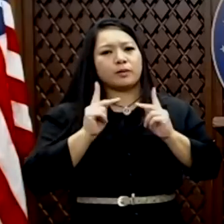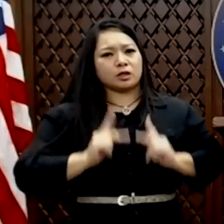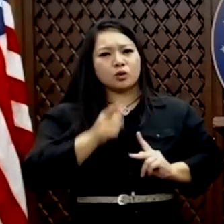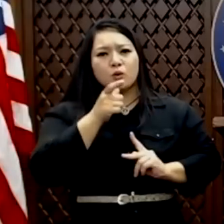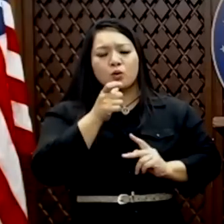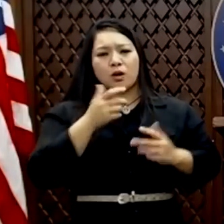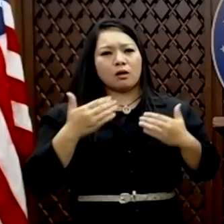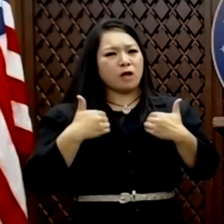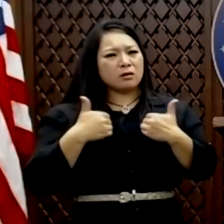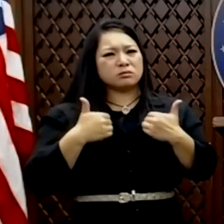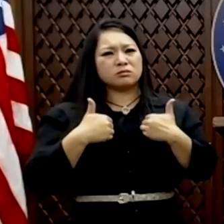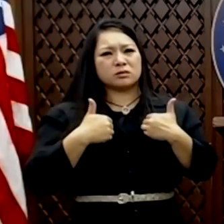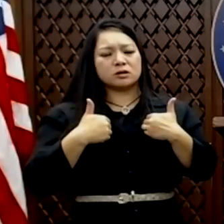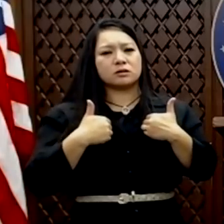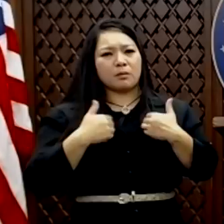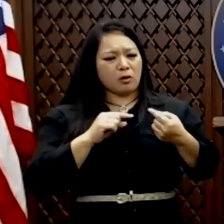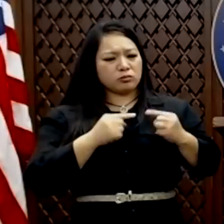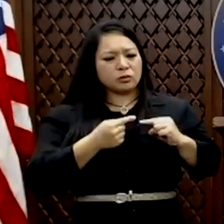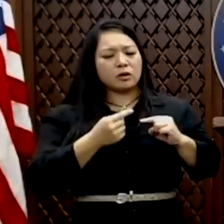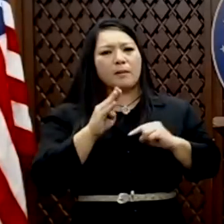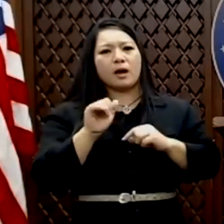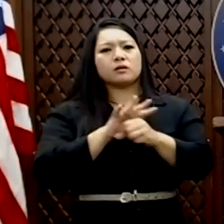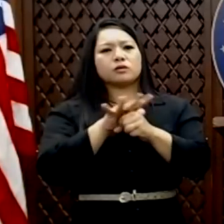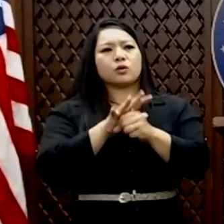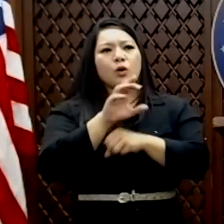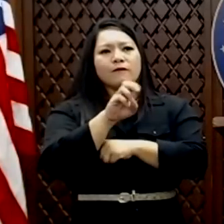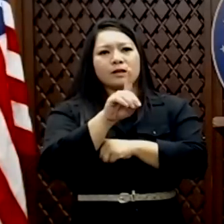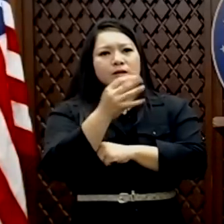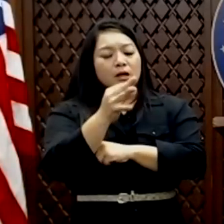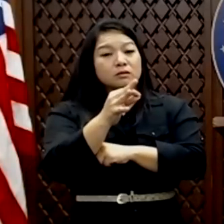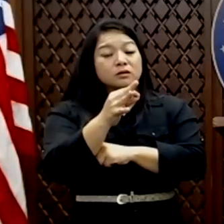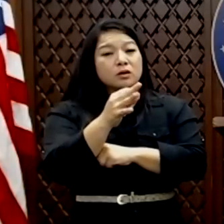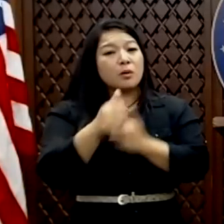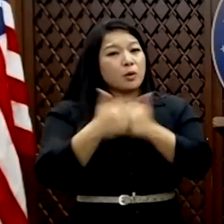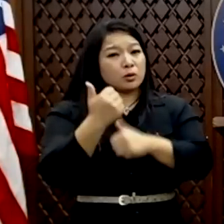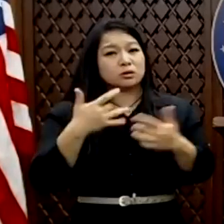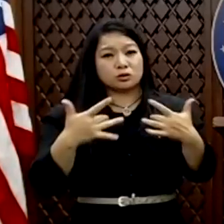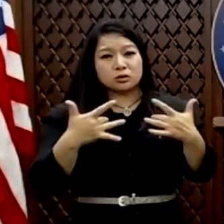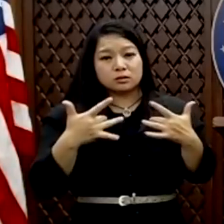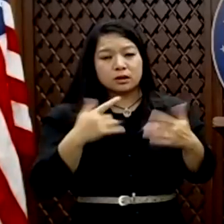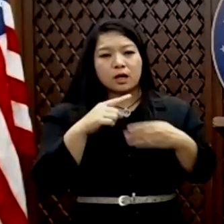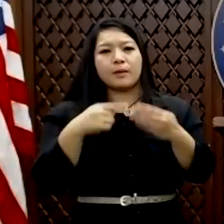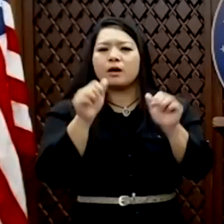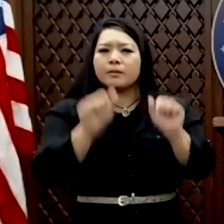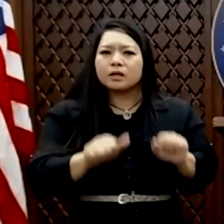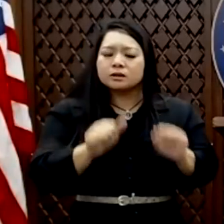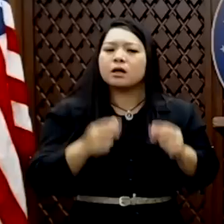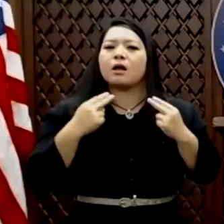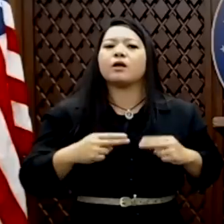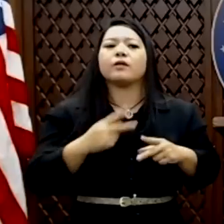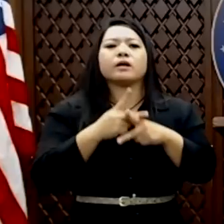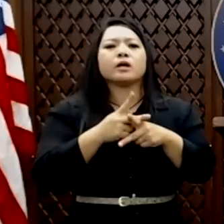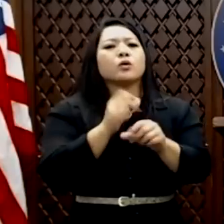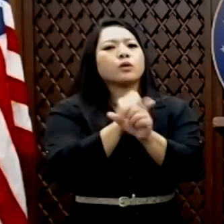whose lungs are being attacked by the virus. Most concerning is the possibility that our healthcare workers will